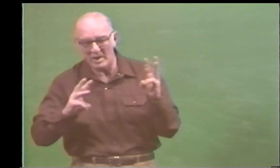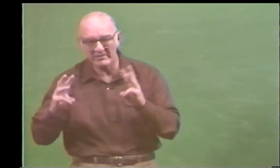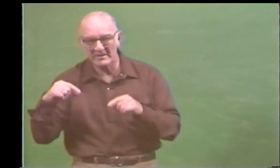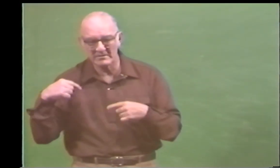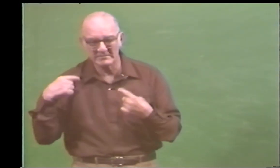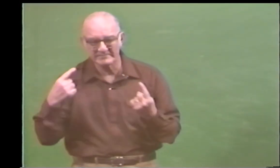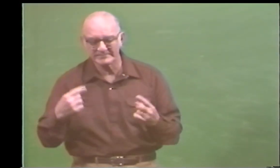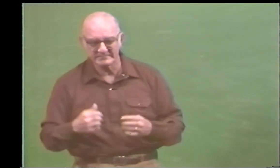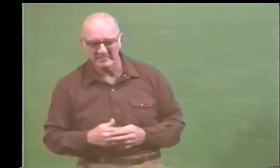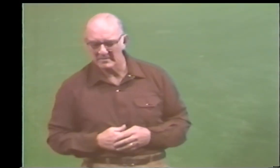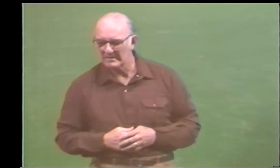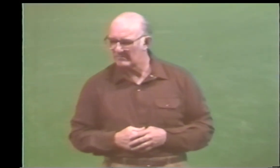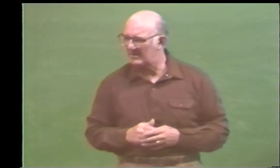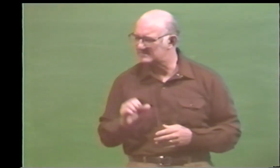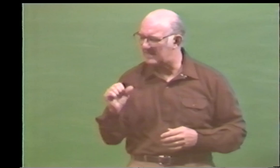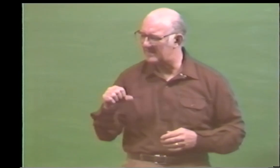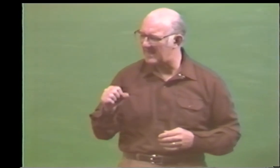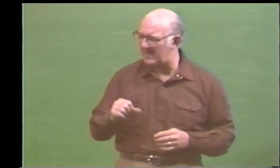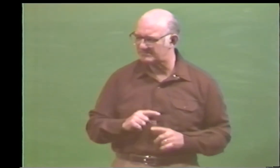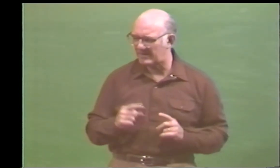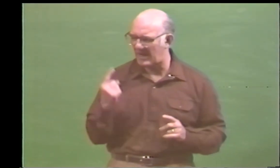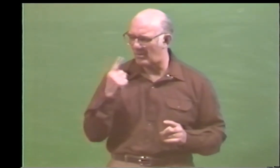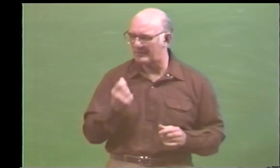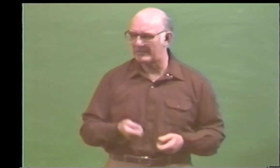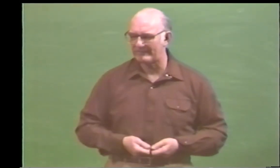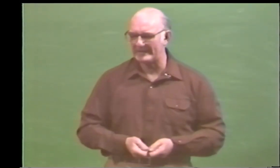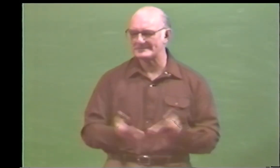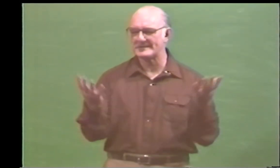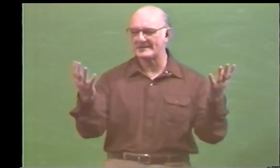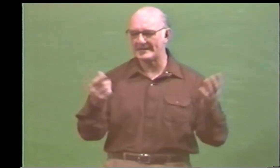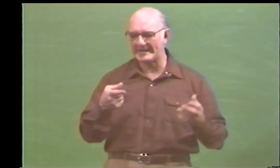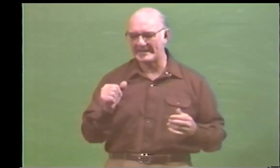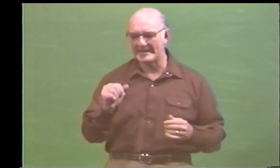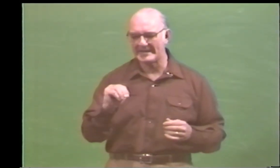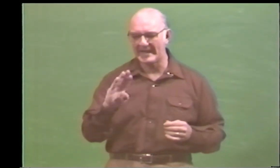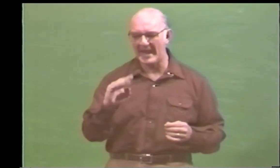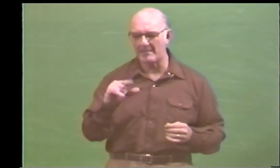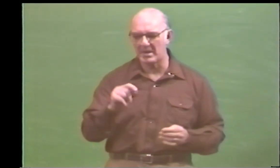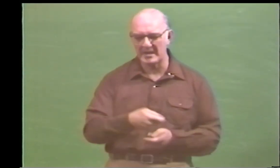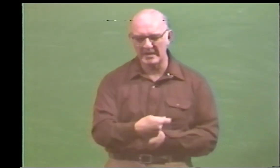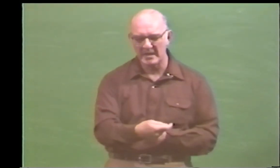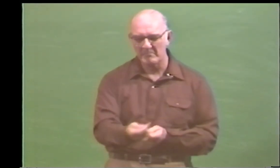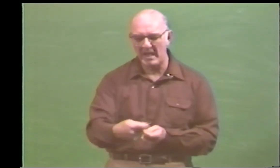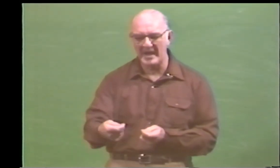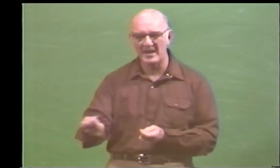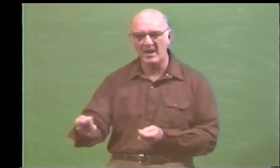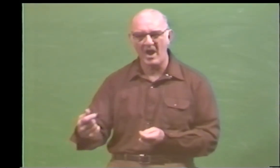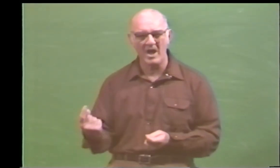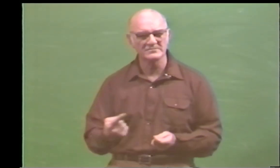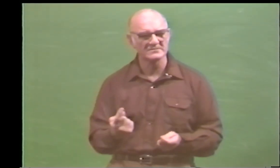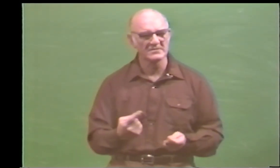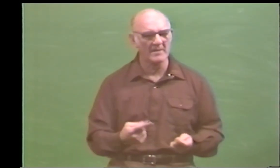worried. Well, son, yes, but I wonder if he's gambling, playing the cards or something."